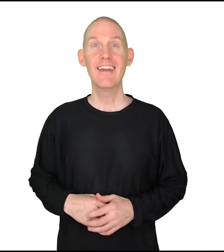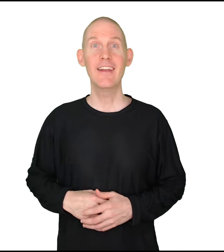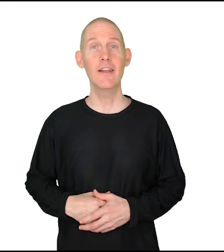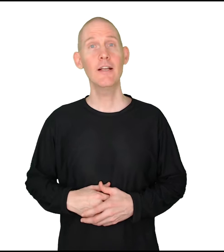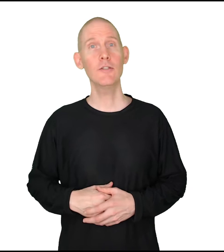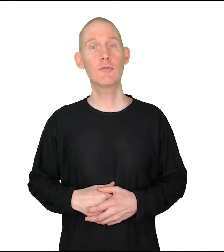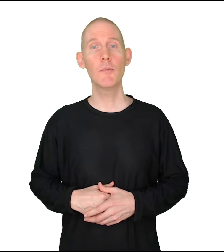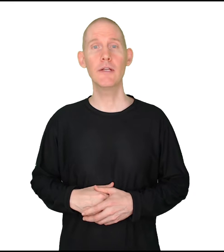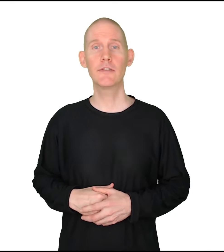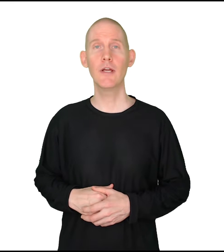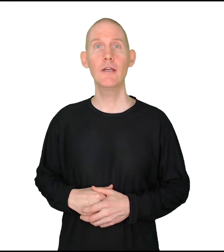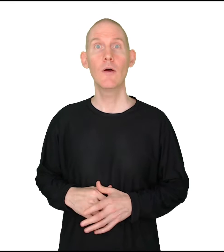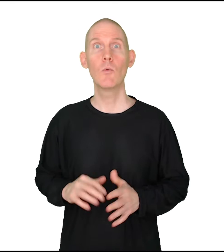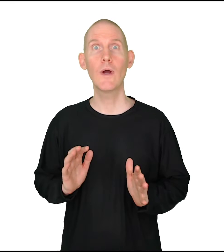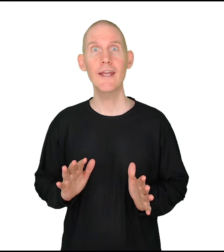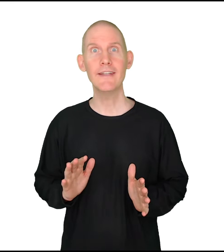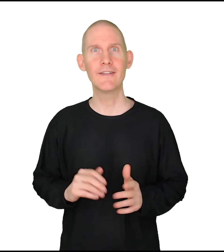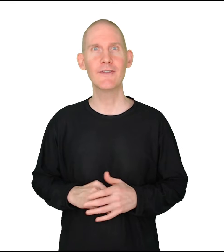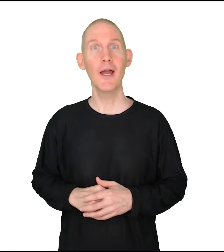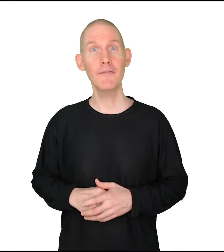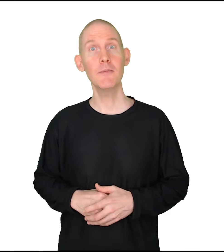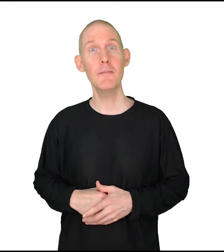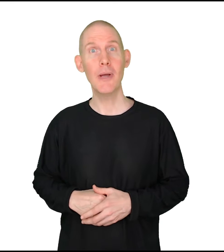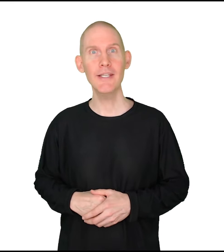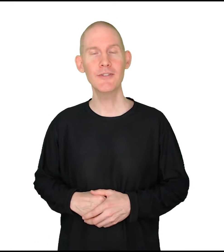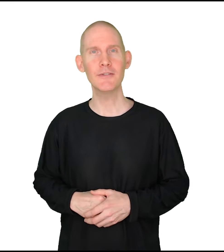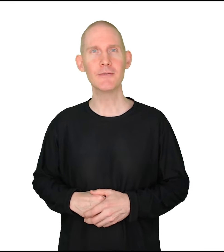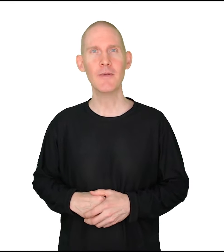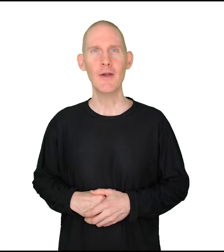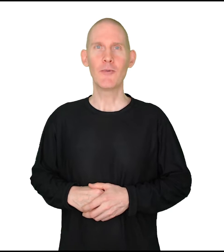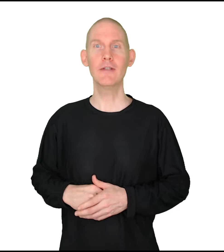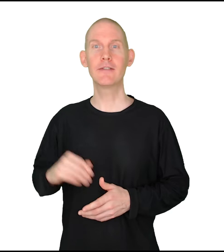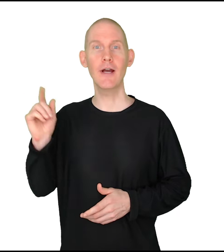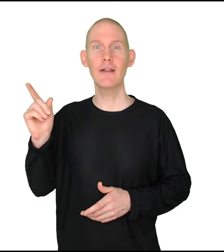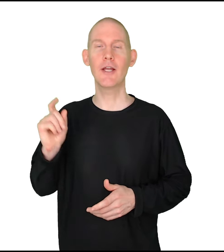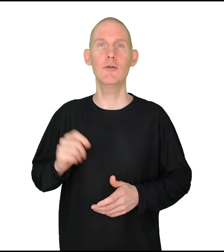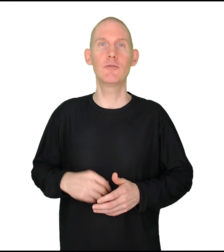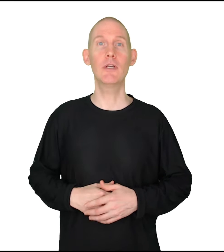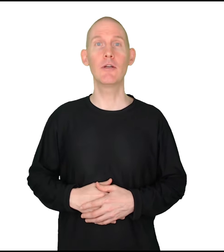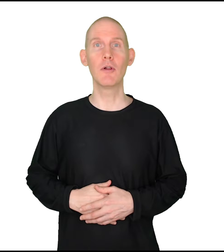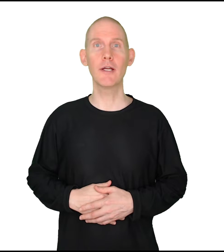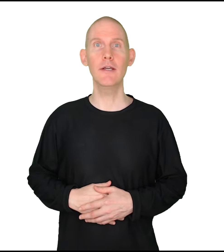In English, we might say, wait. You have to be patient. Well, in sign language, we can go like this.